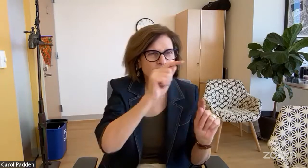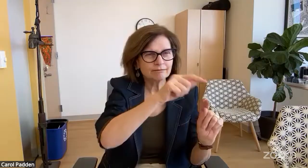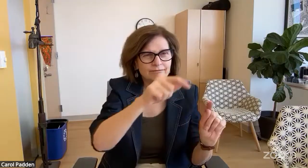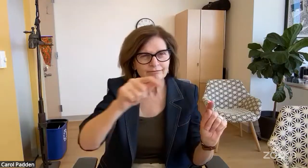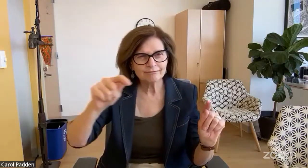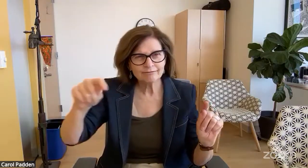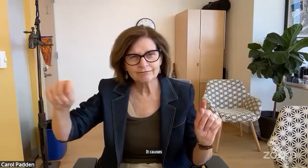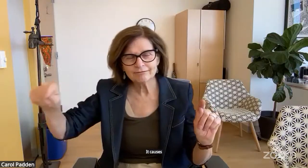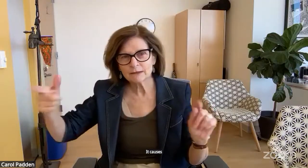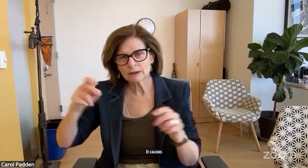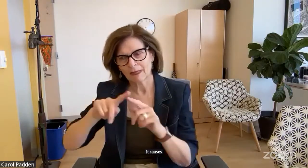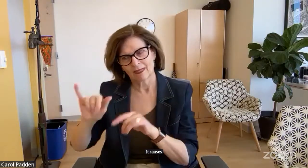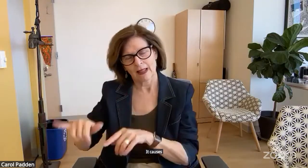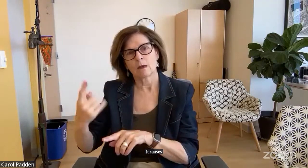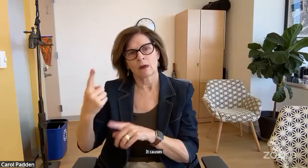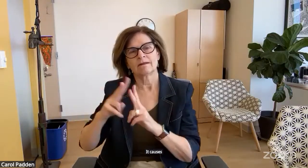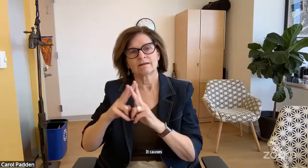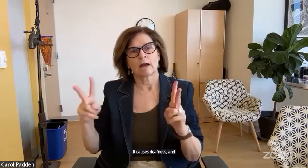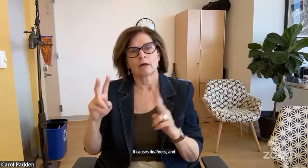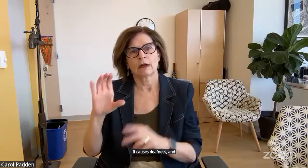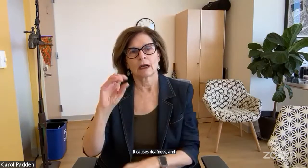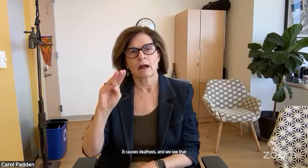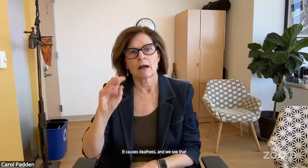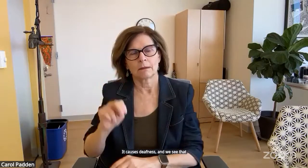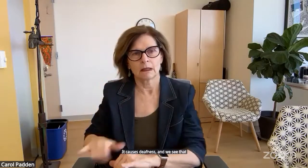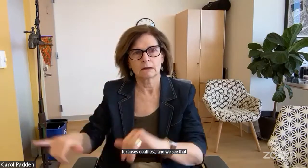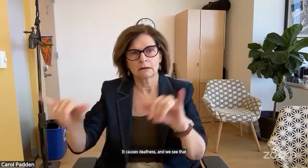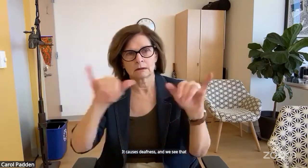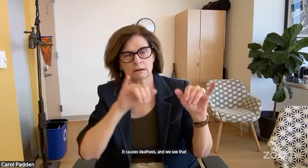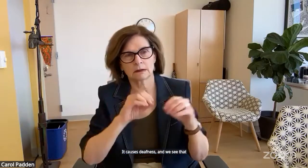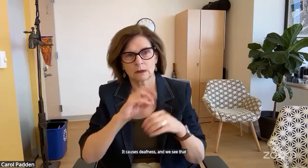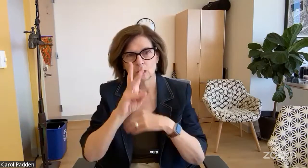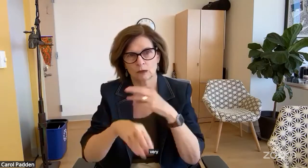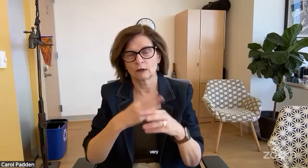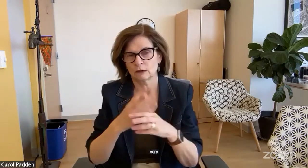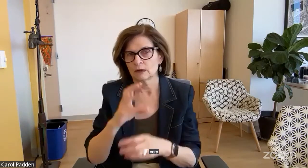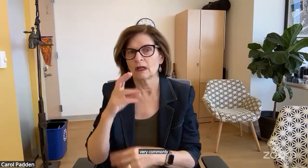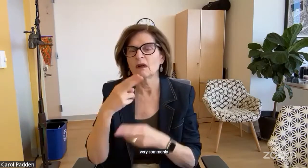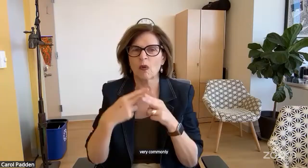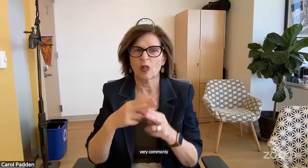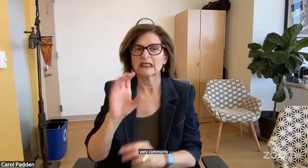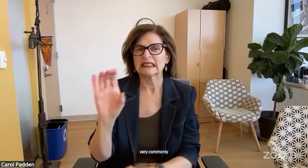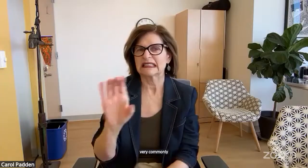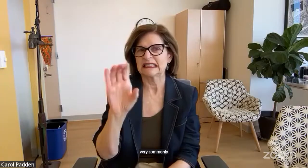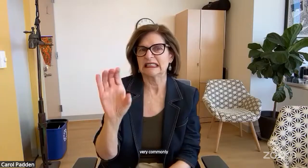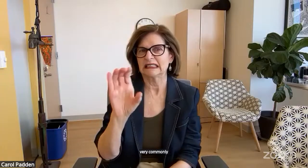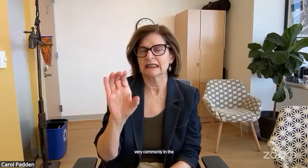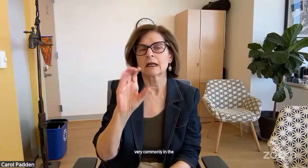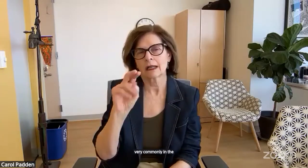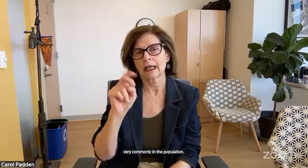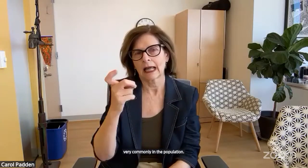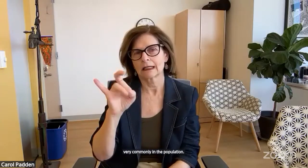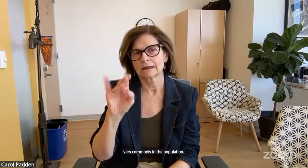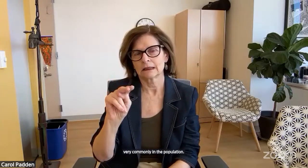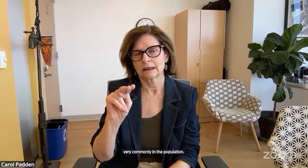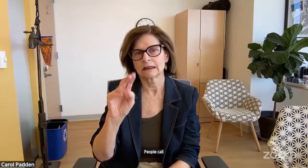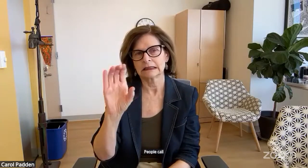It causes deafness, and we see that very commonly in the population. People call it